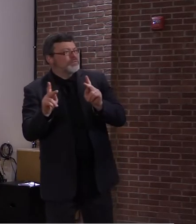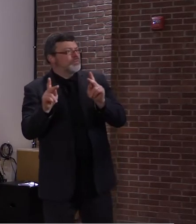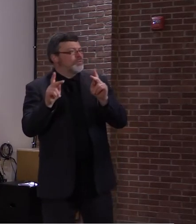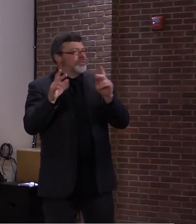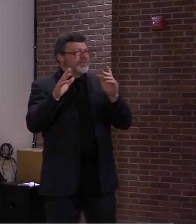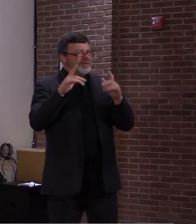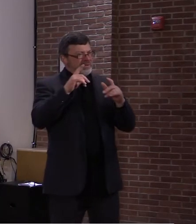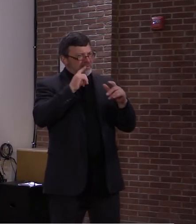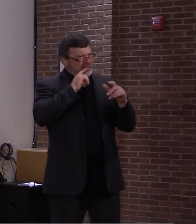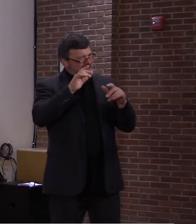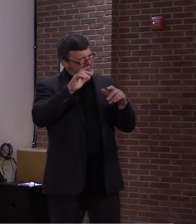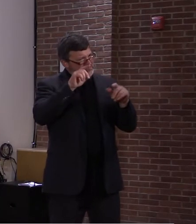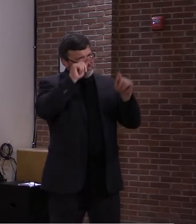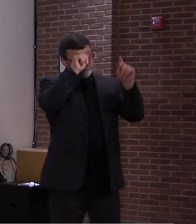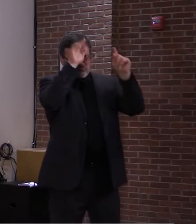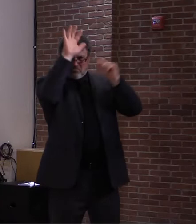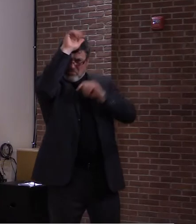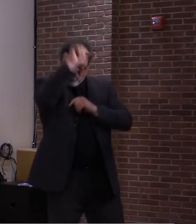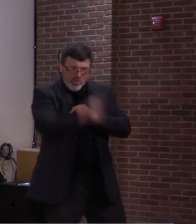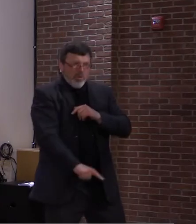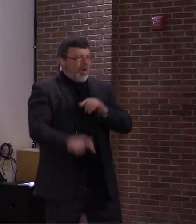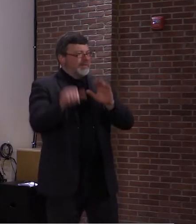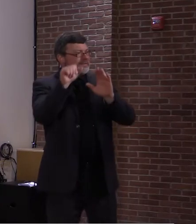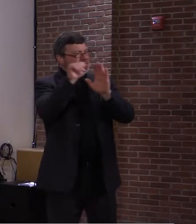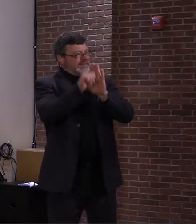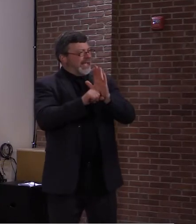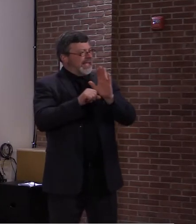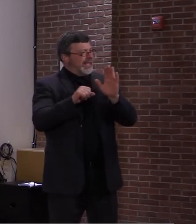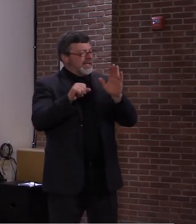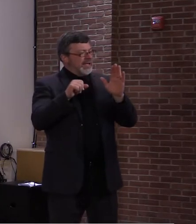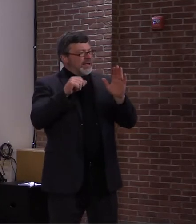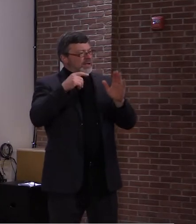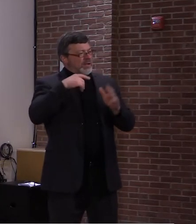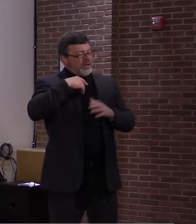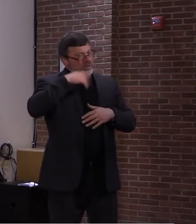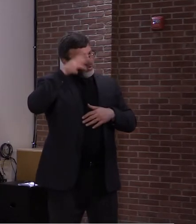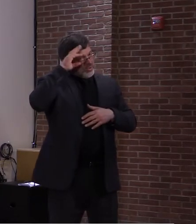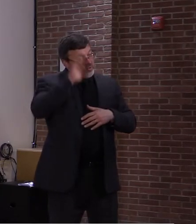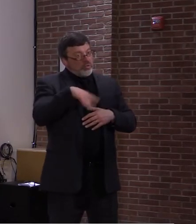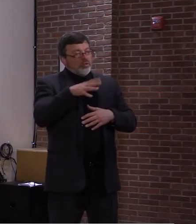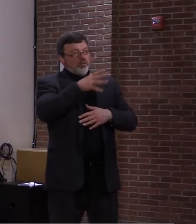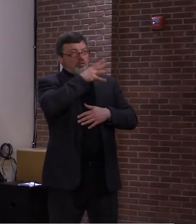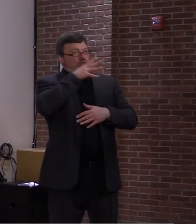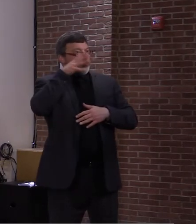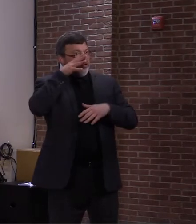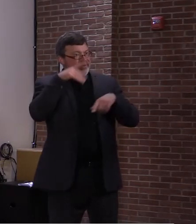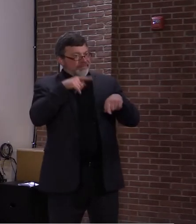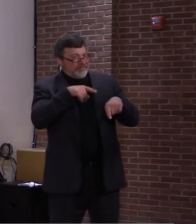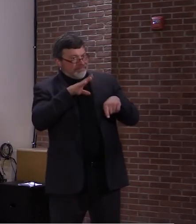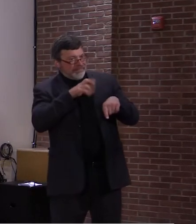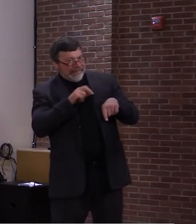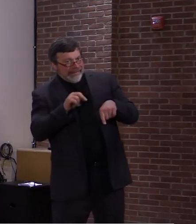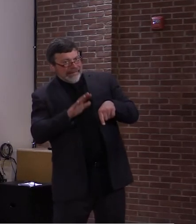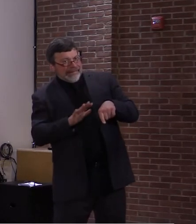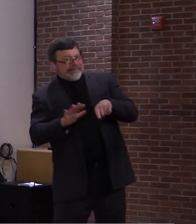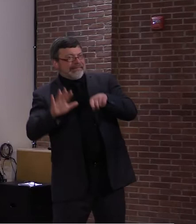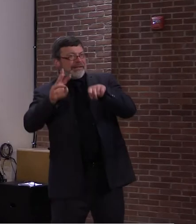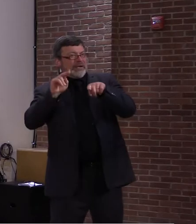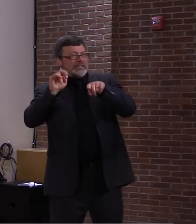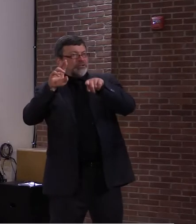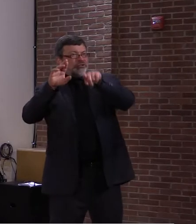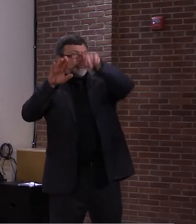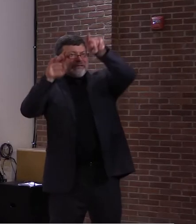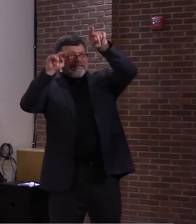about the rural parts of our state. That's why we want to focus for our economic package on